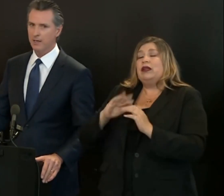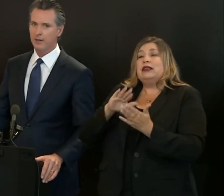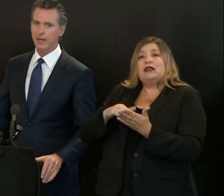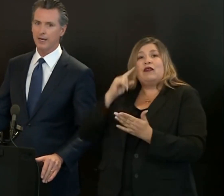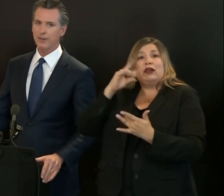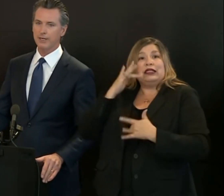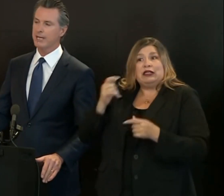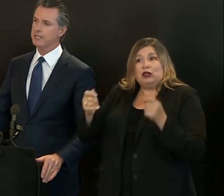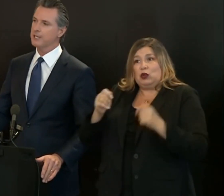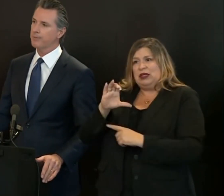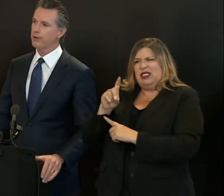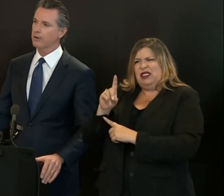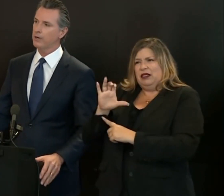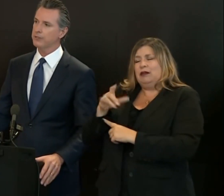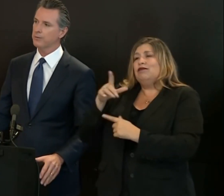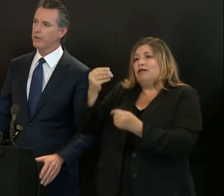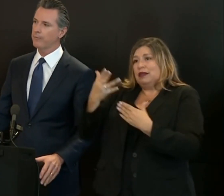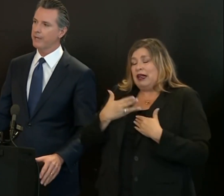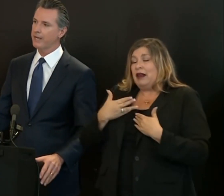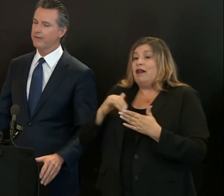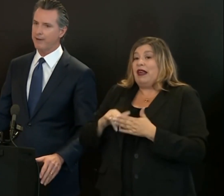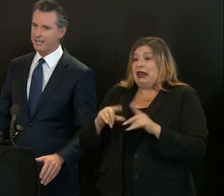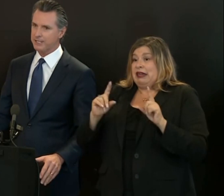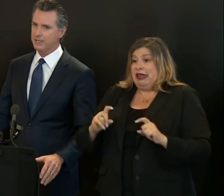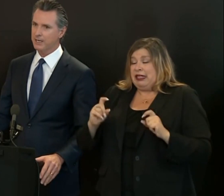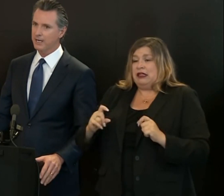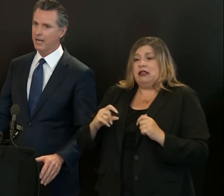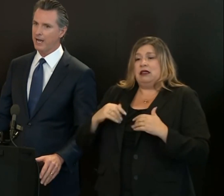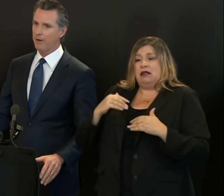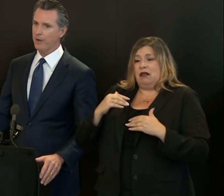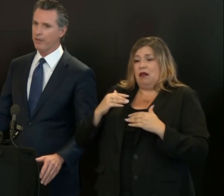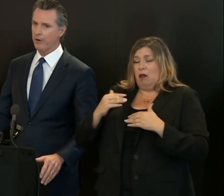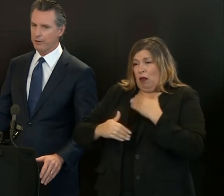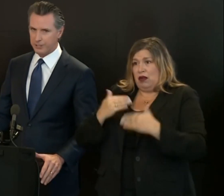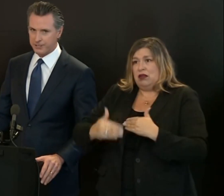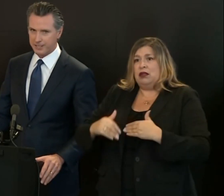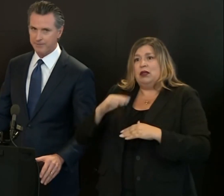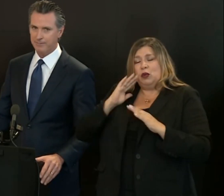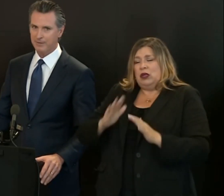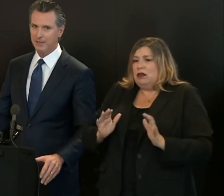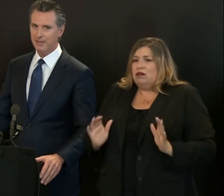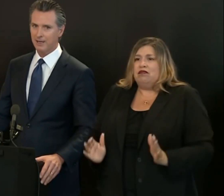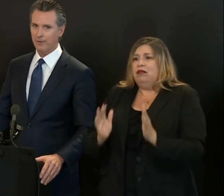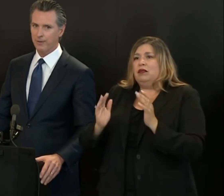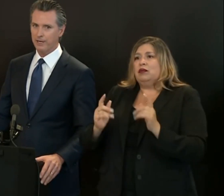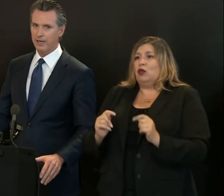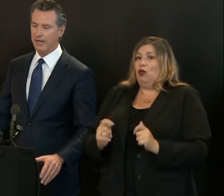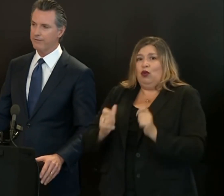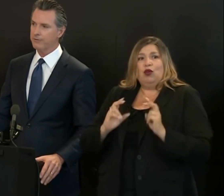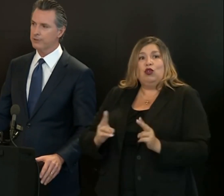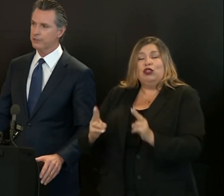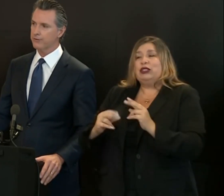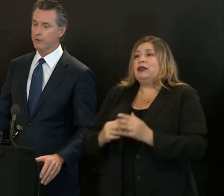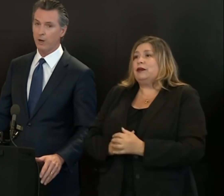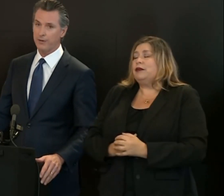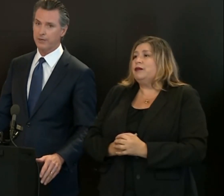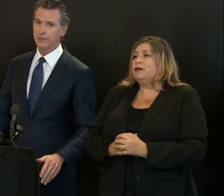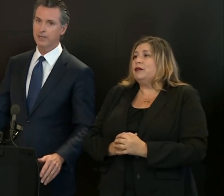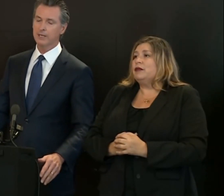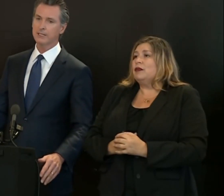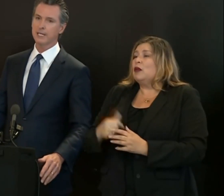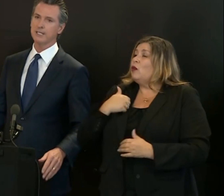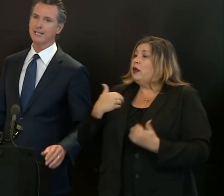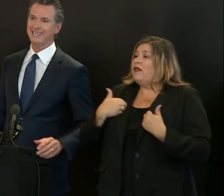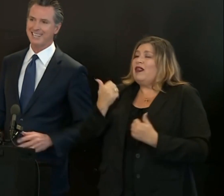us that the testing protocols will be advanced with urgency. We have just a few